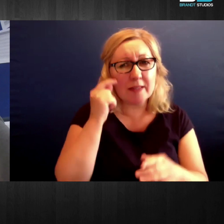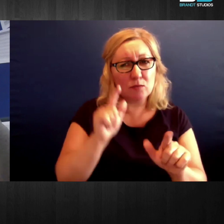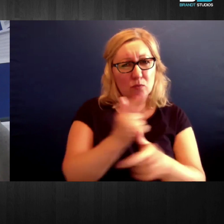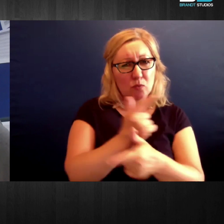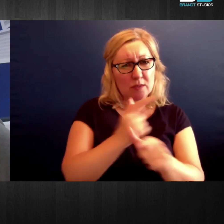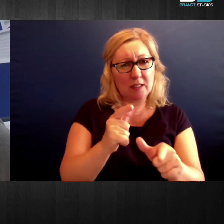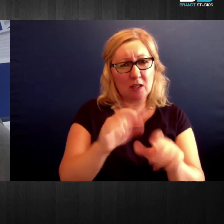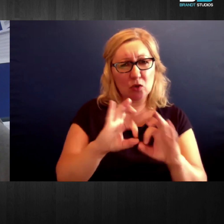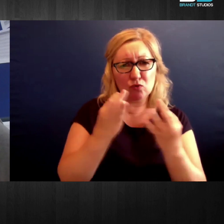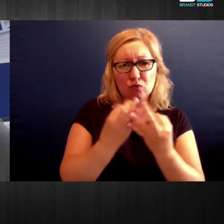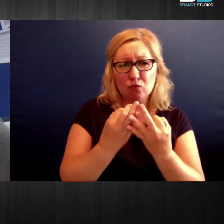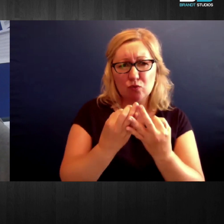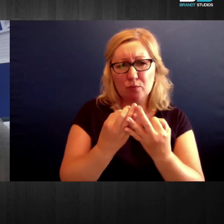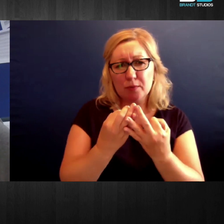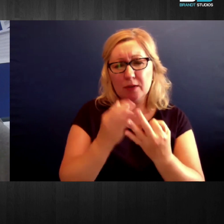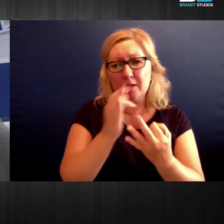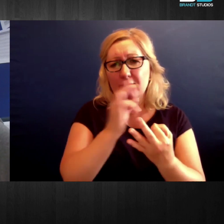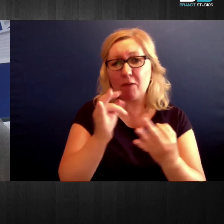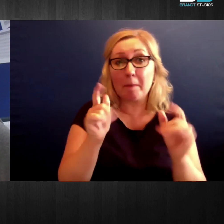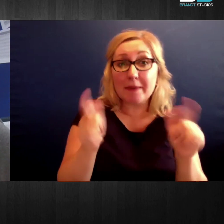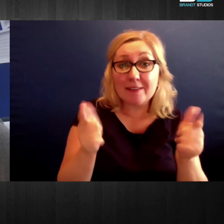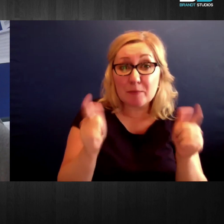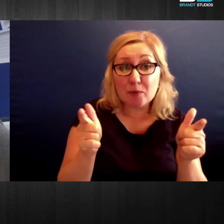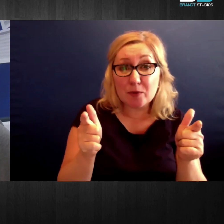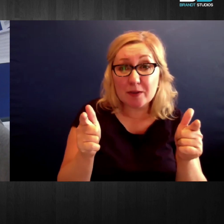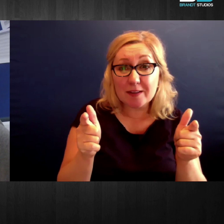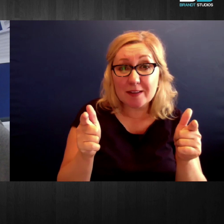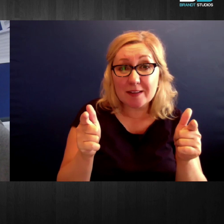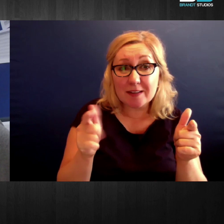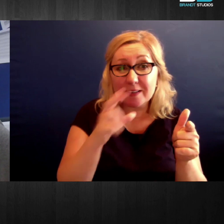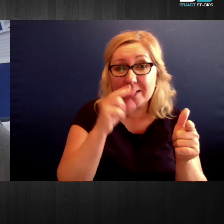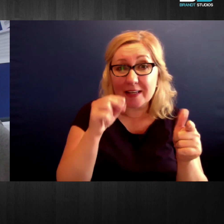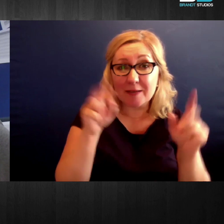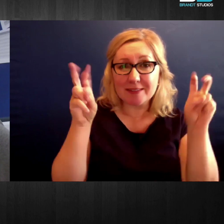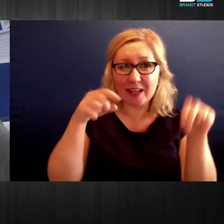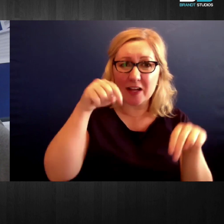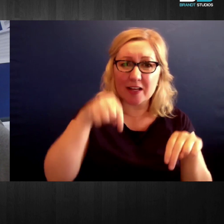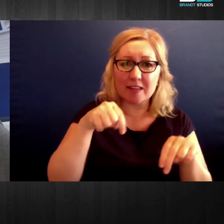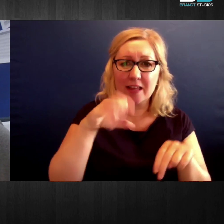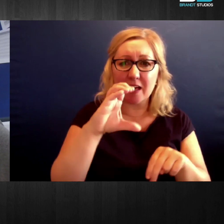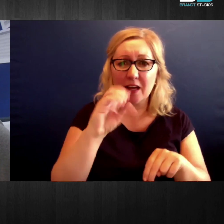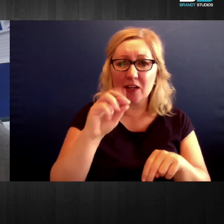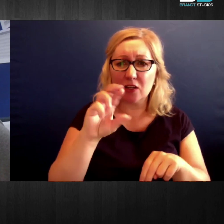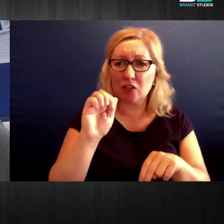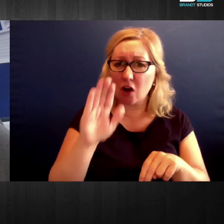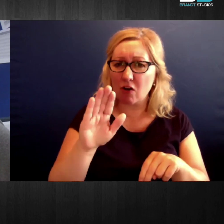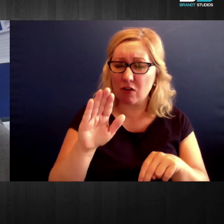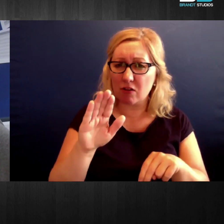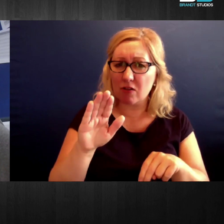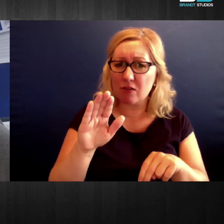Liverpool or Merseyside called The Coral, and they had an album out around 2002, their debut album,